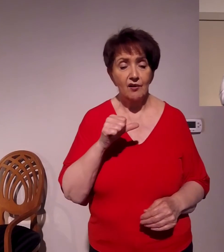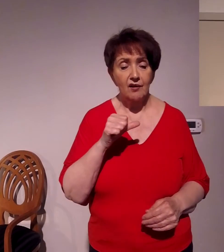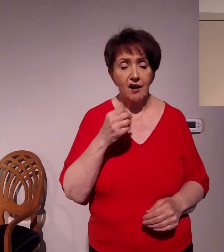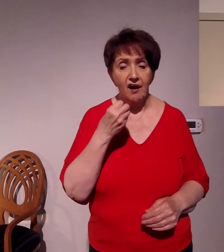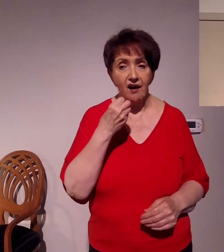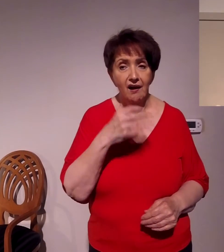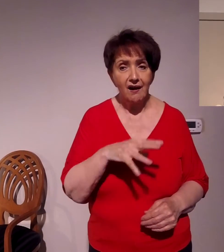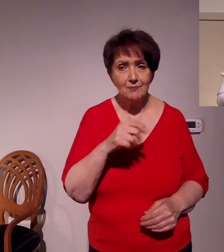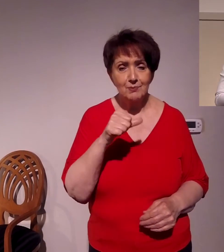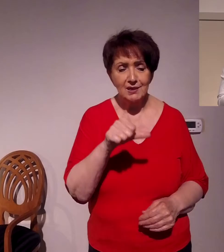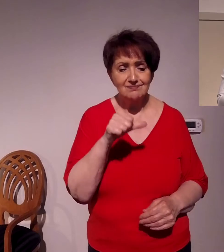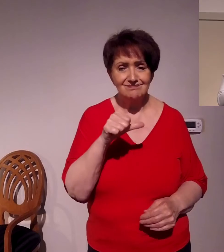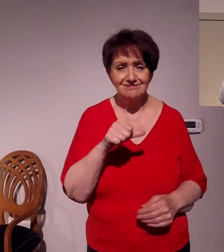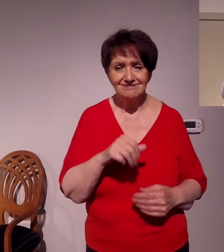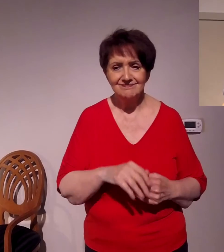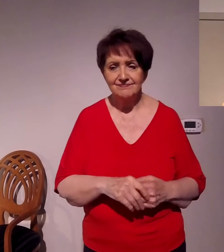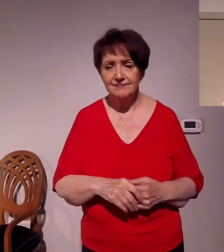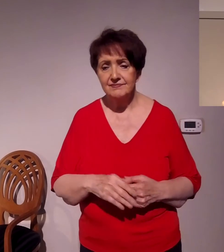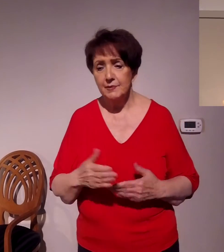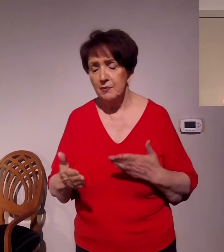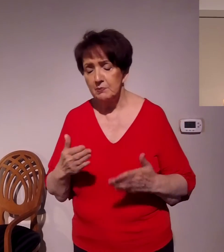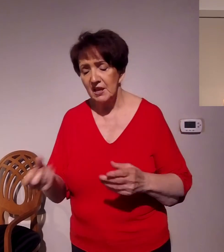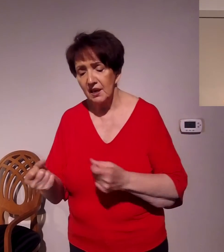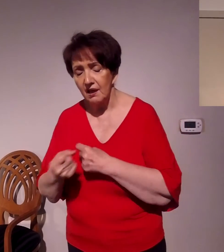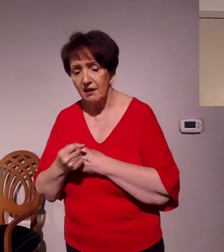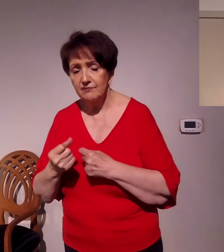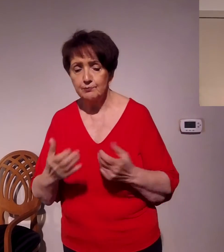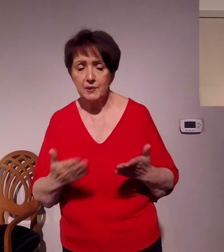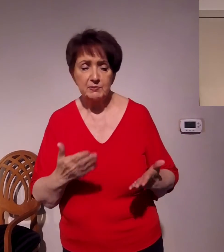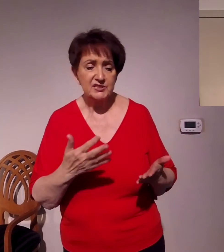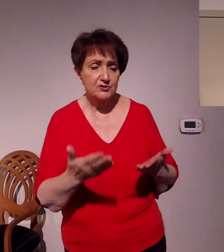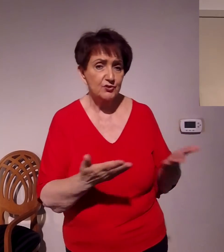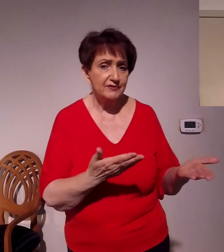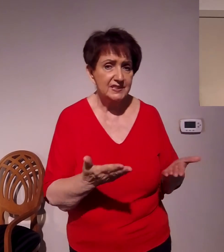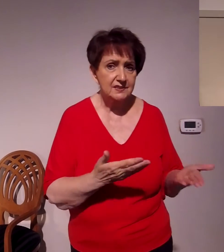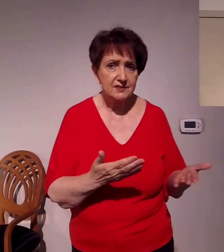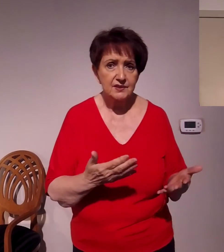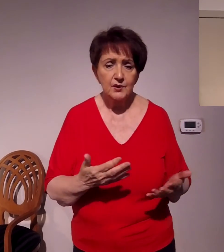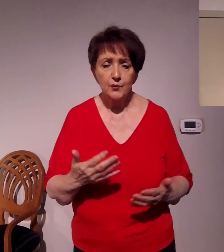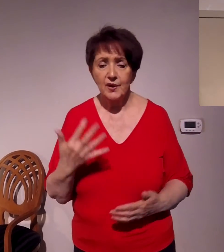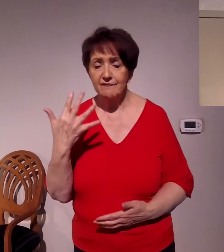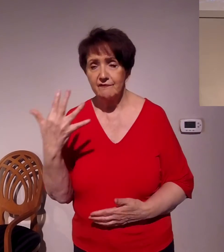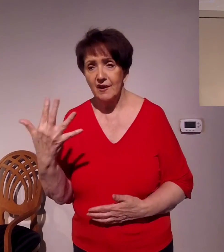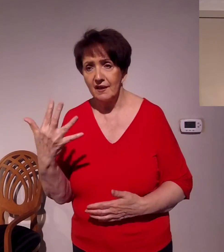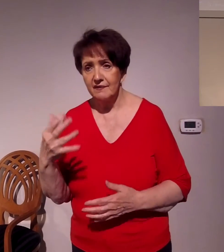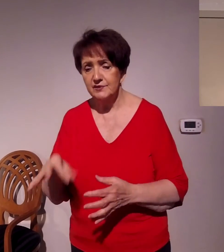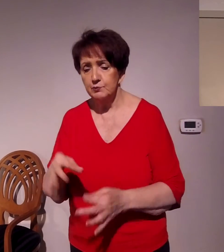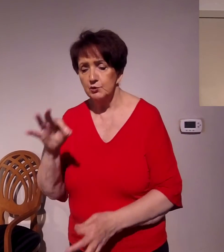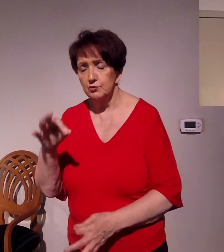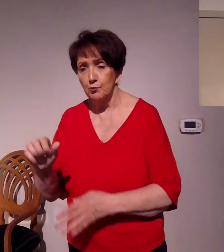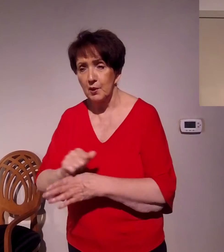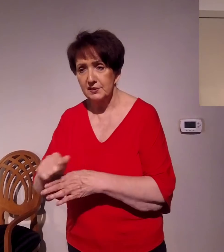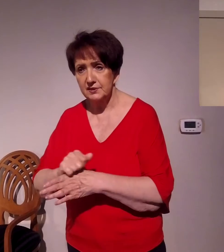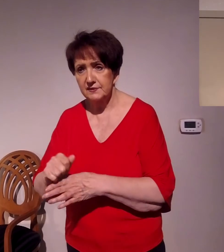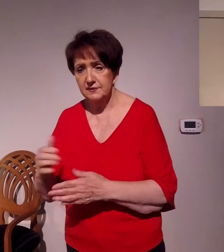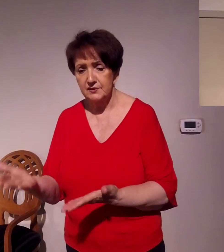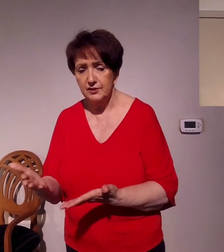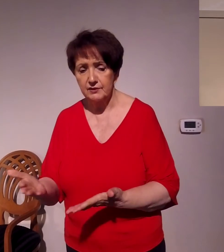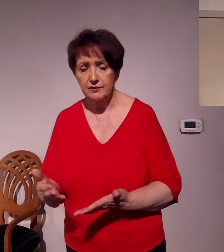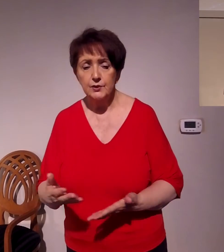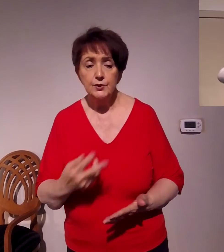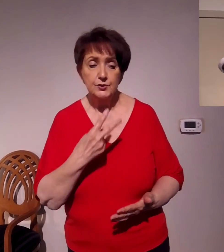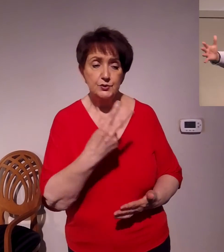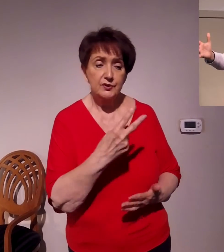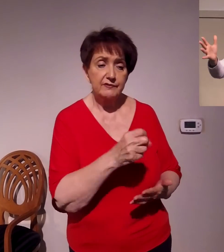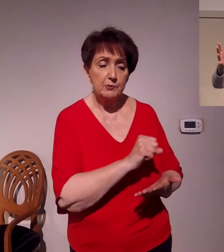be of service. You know, we have 5 spiritual practices here, and 2 of them are like sacred